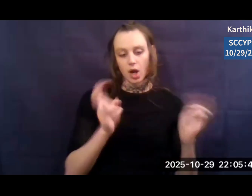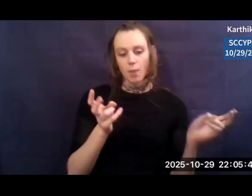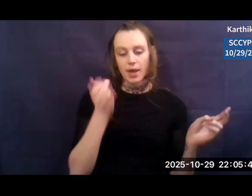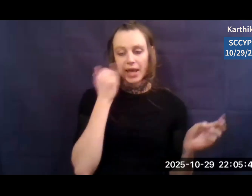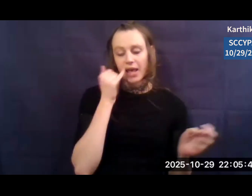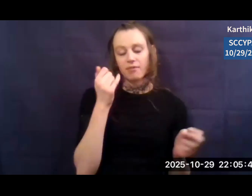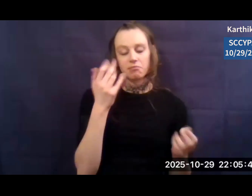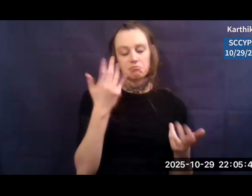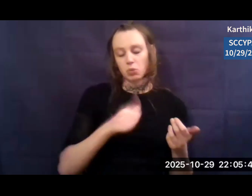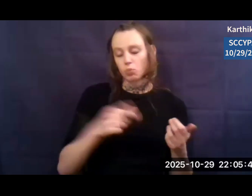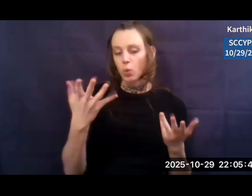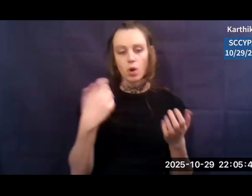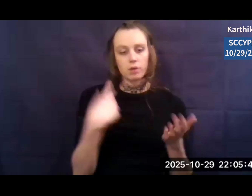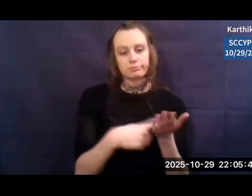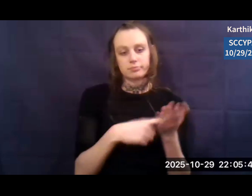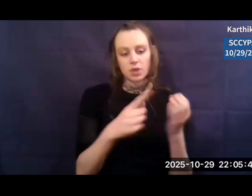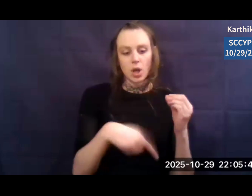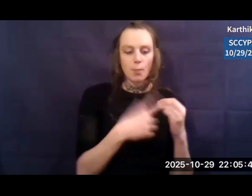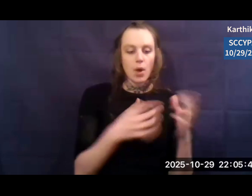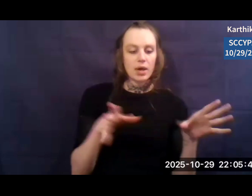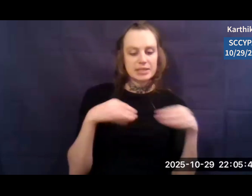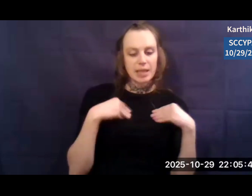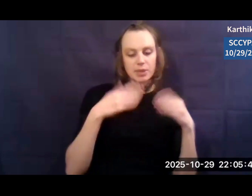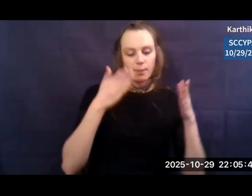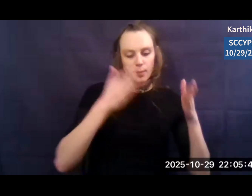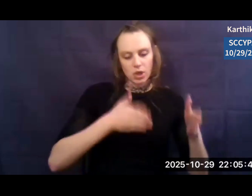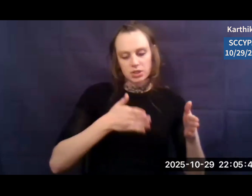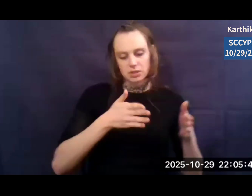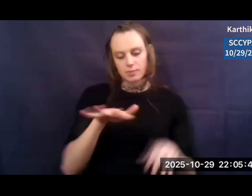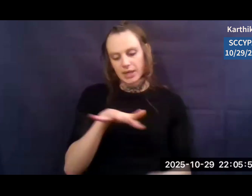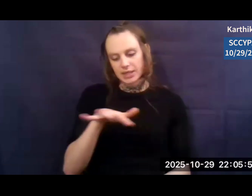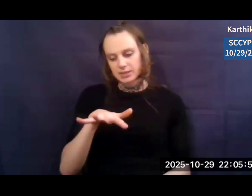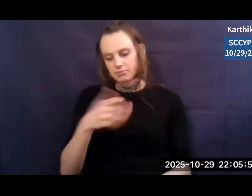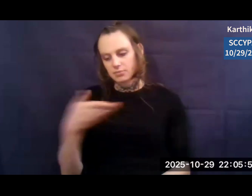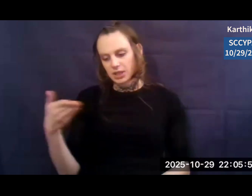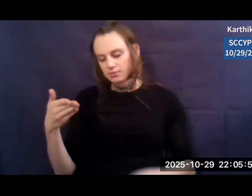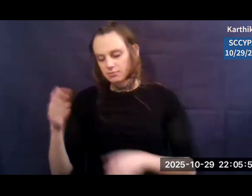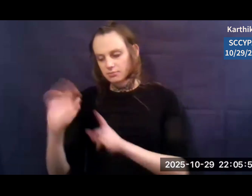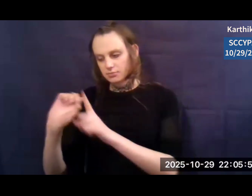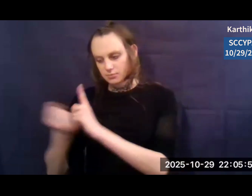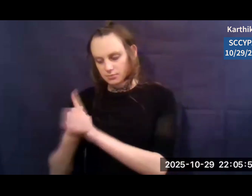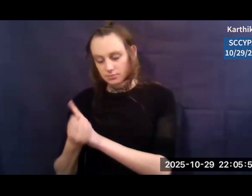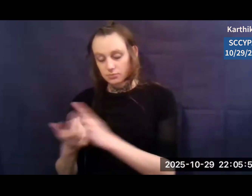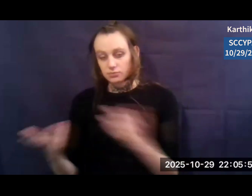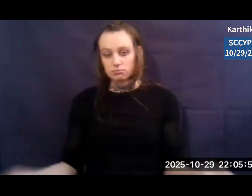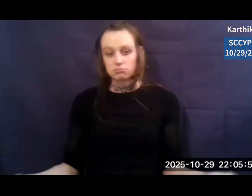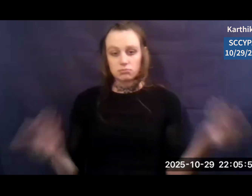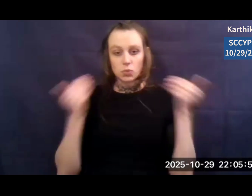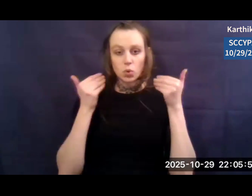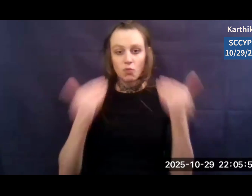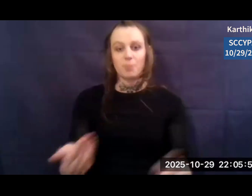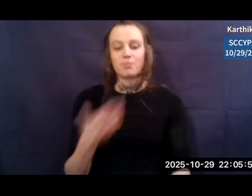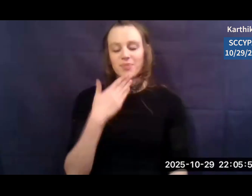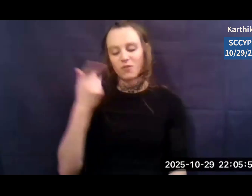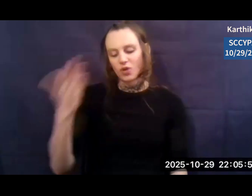of persons, places, things, or situations, go for it. And thanks for having me.